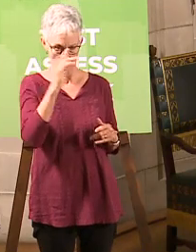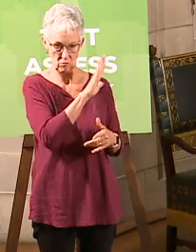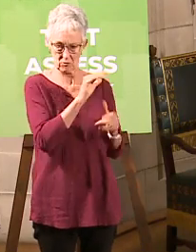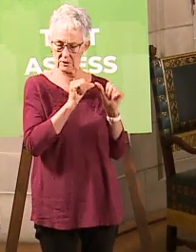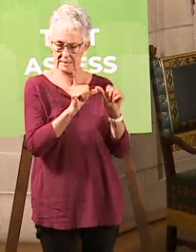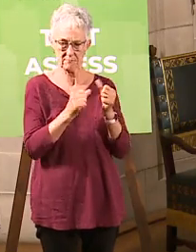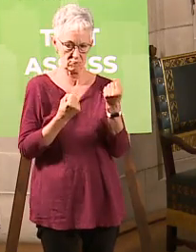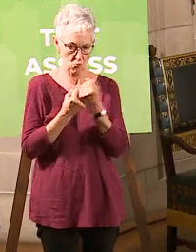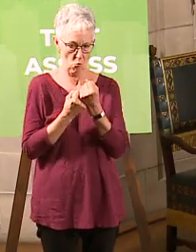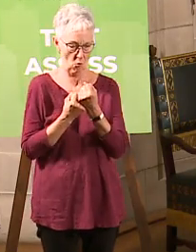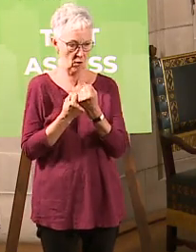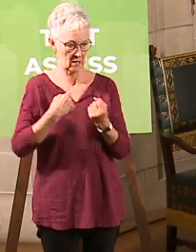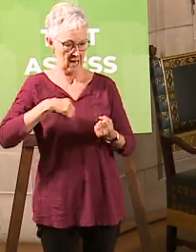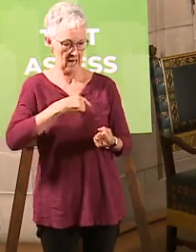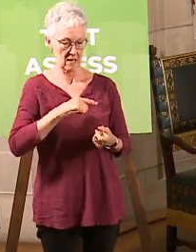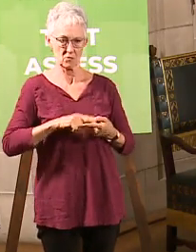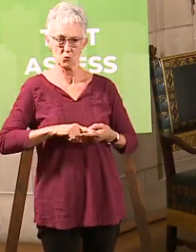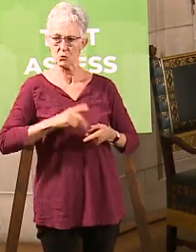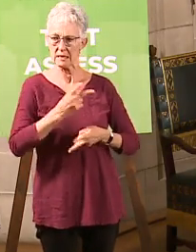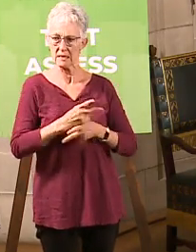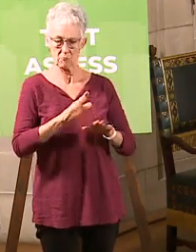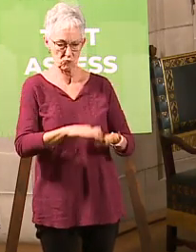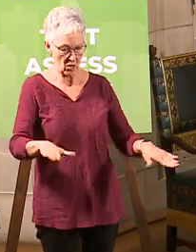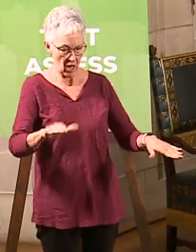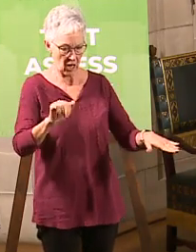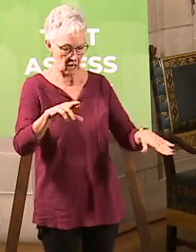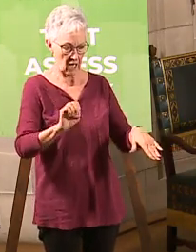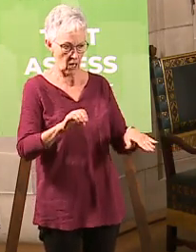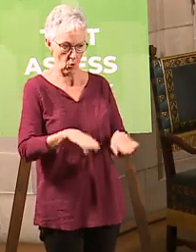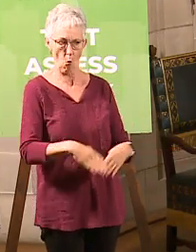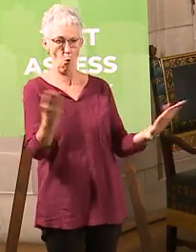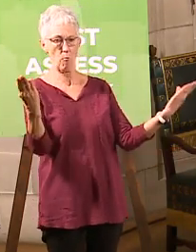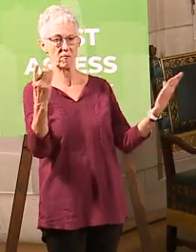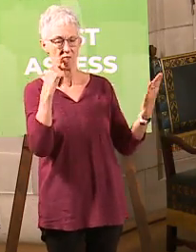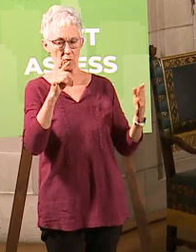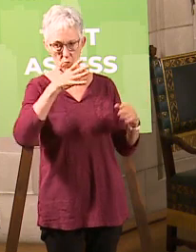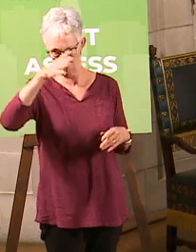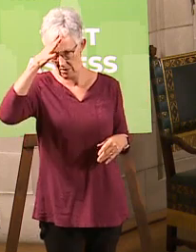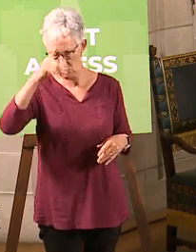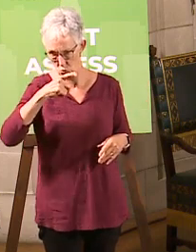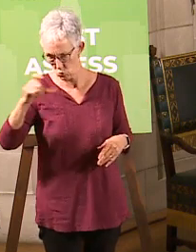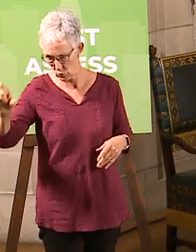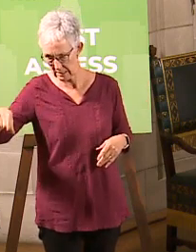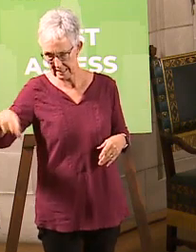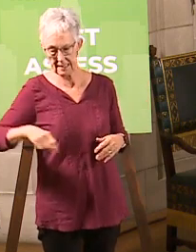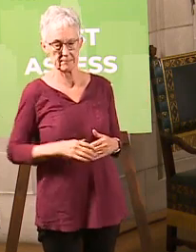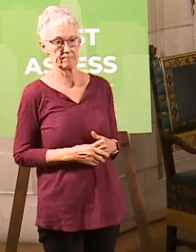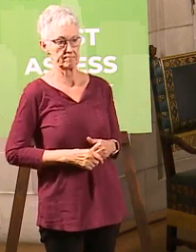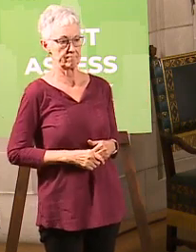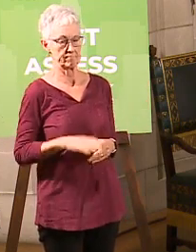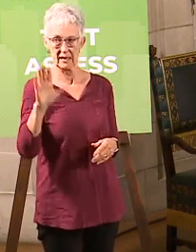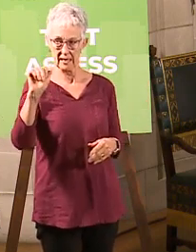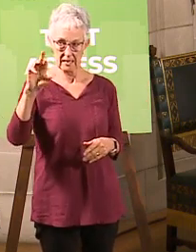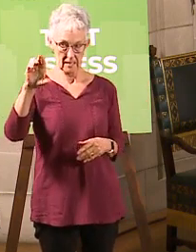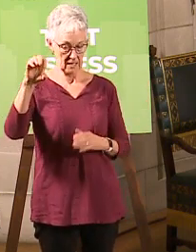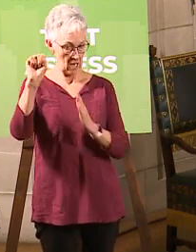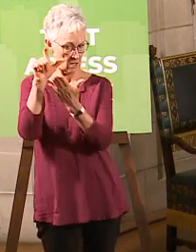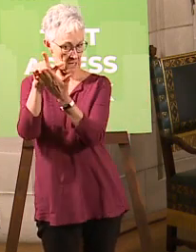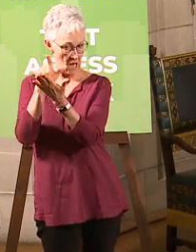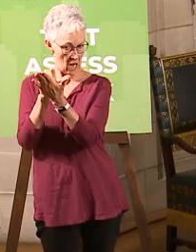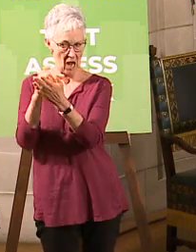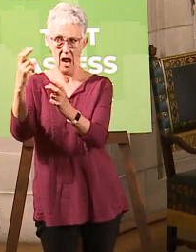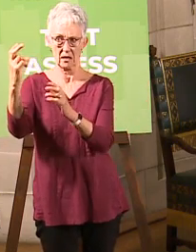these facilities remain open or get open. And Stephanie, I'm going to ask you to come up and give us the details with regard to what the state is going to be doing to